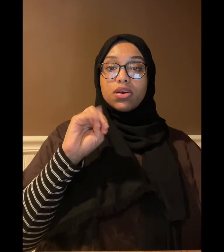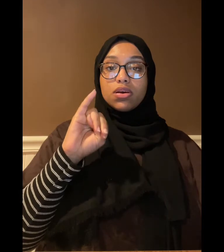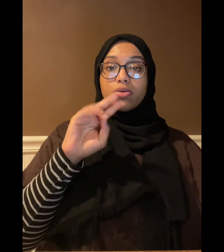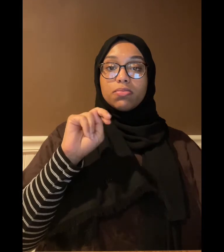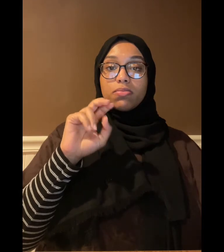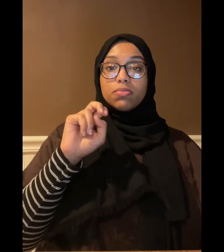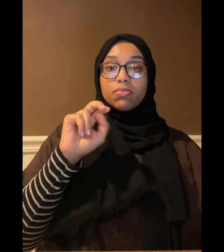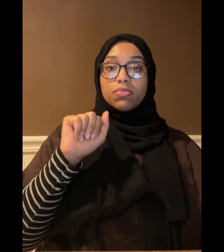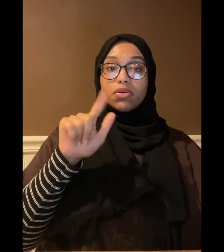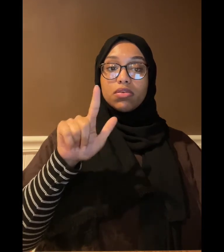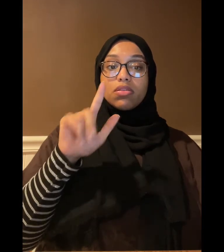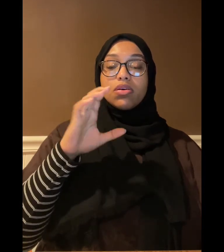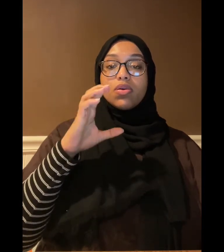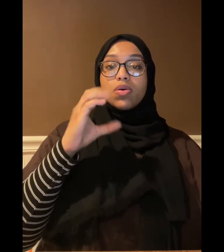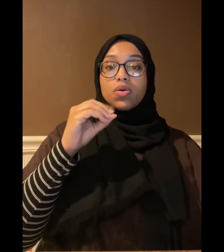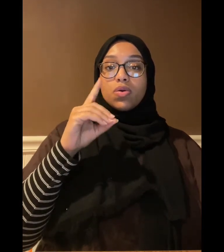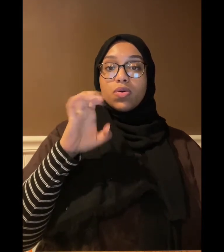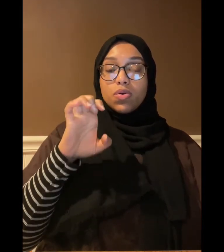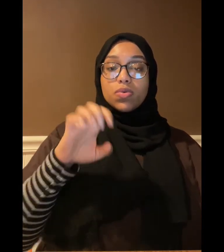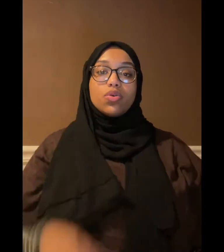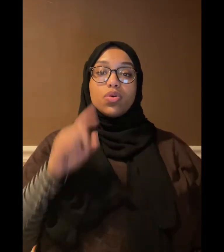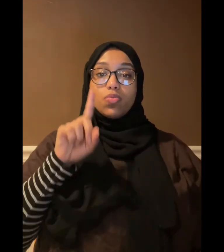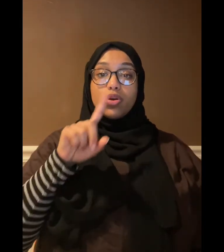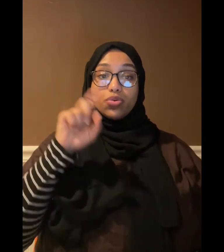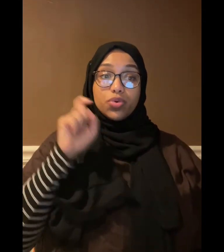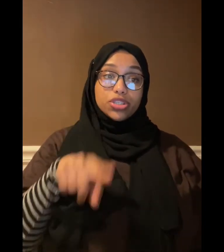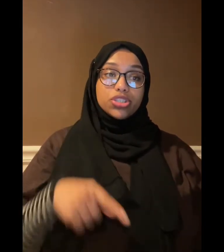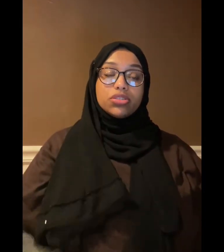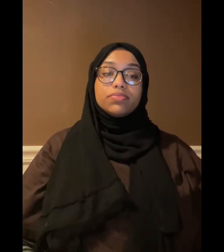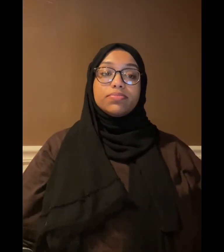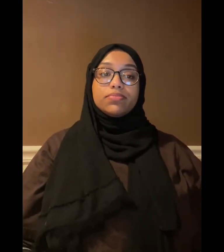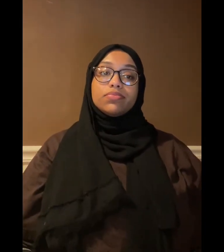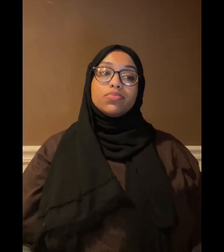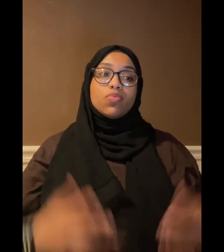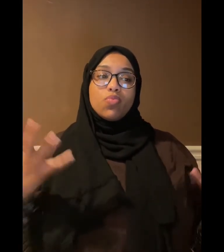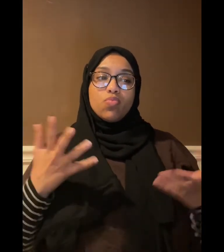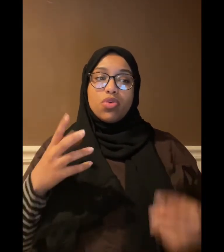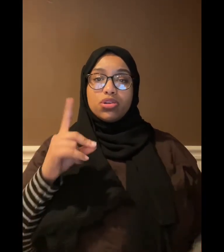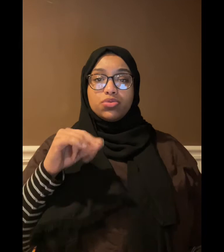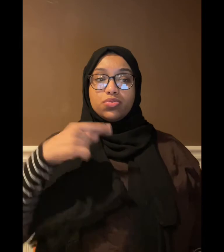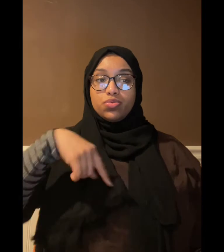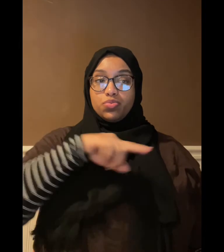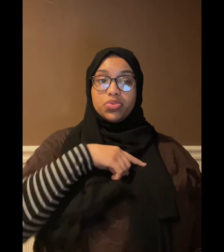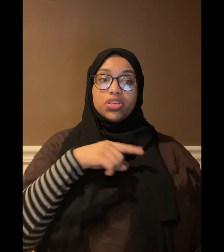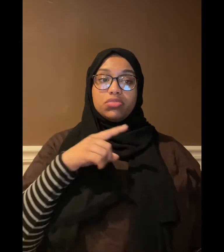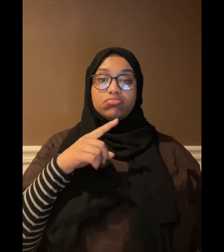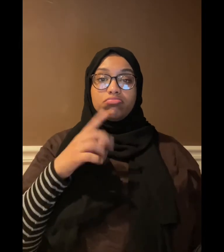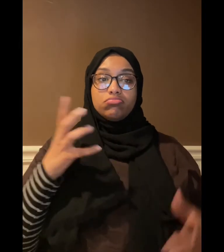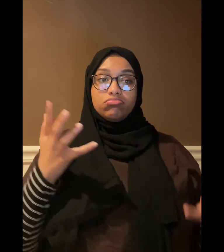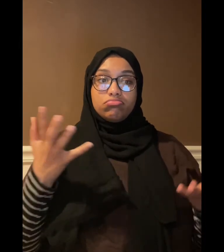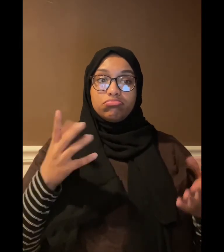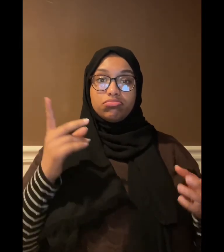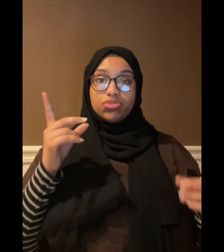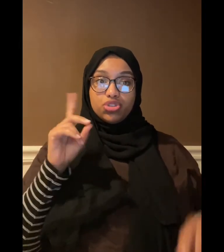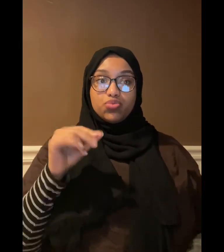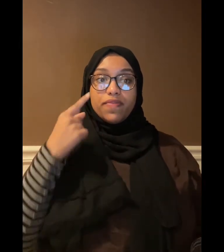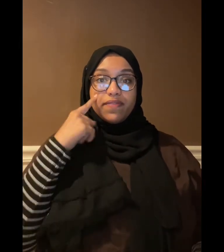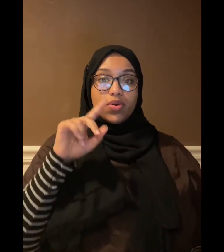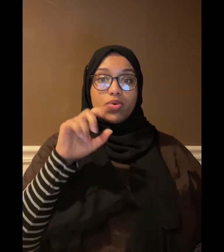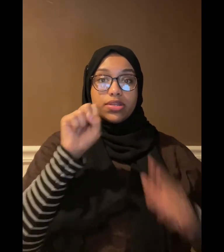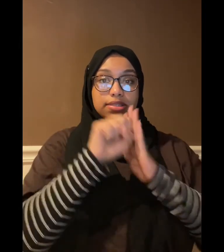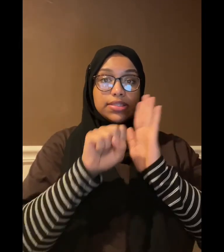discrimination based on race, religion, sex, and so on, and then adds sexual orientation and gender identity to